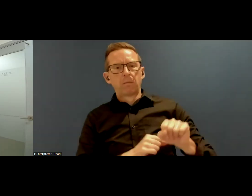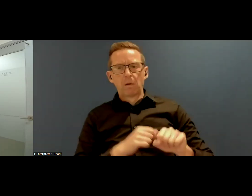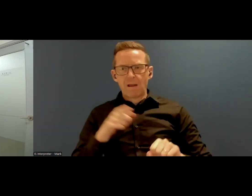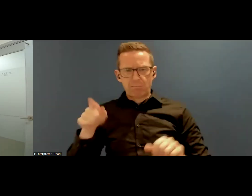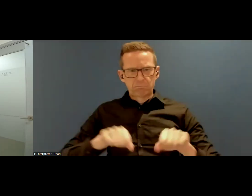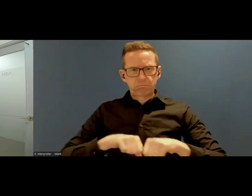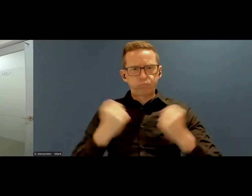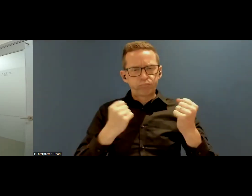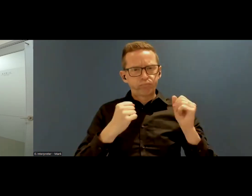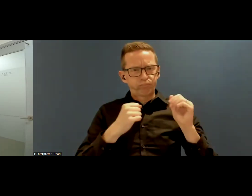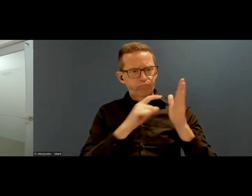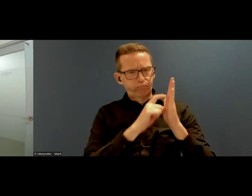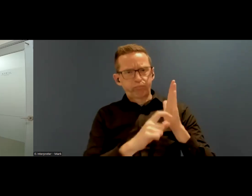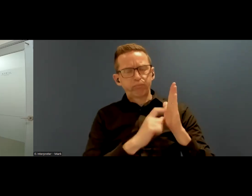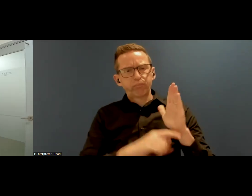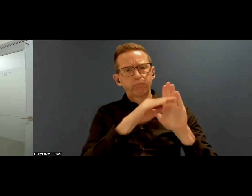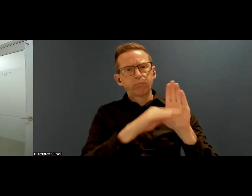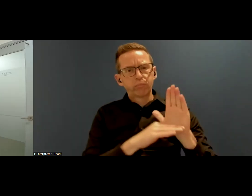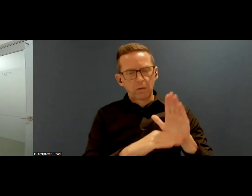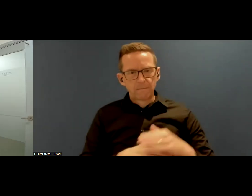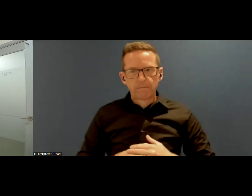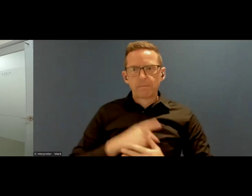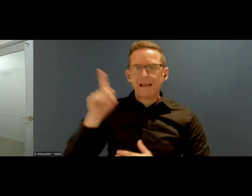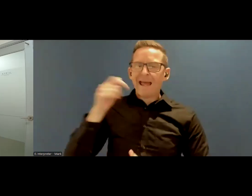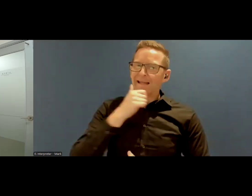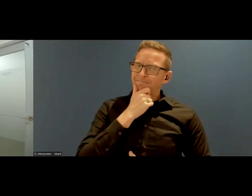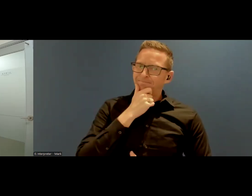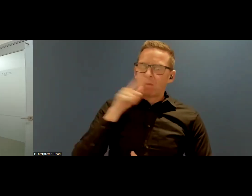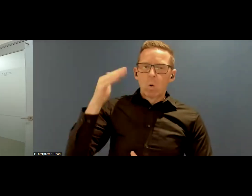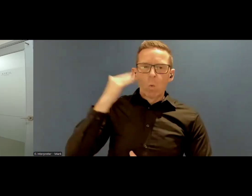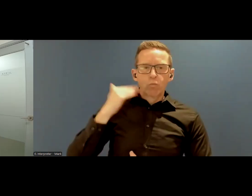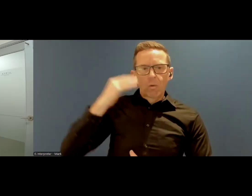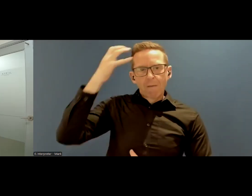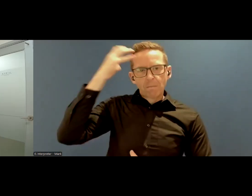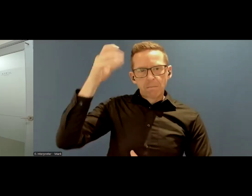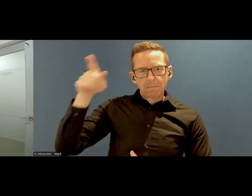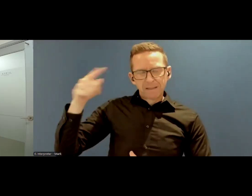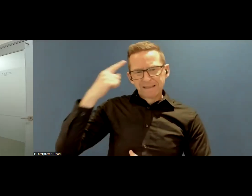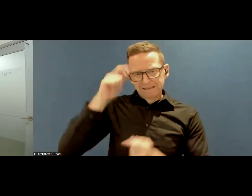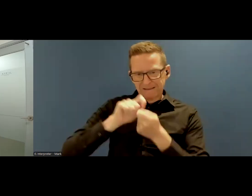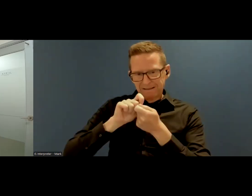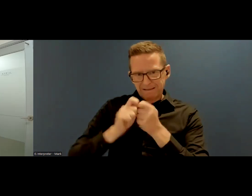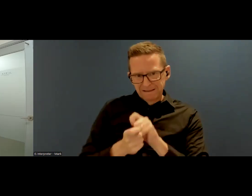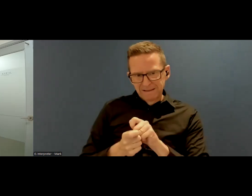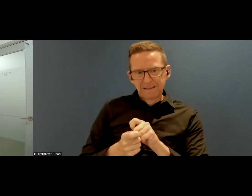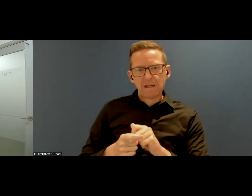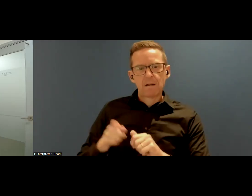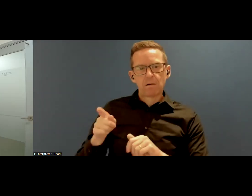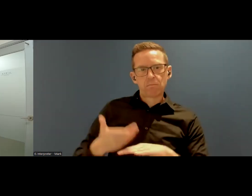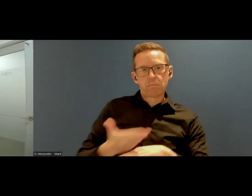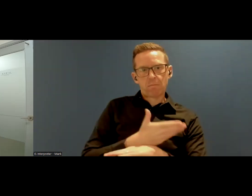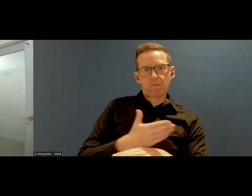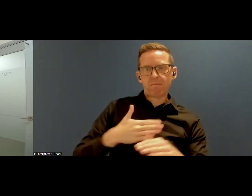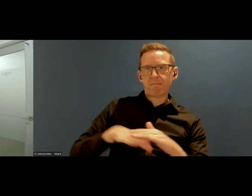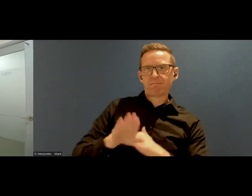and they made a revision before the final decision of the Constitutional Court. They